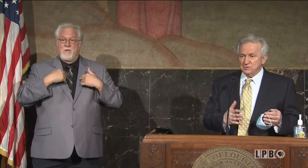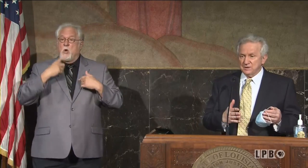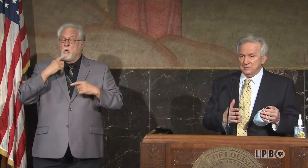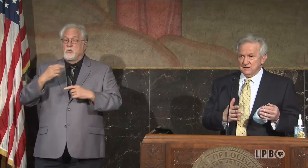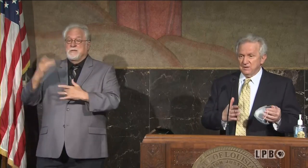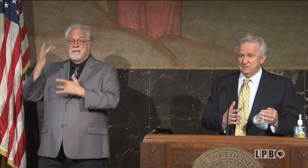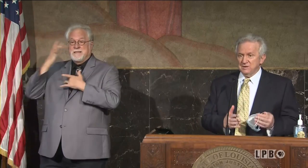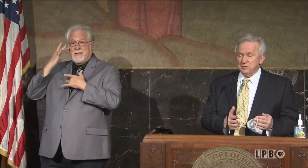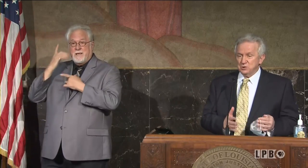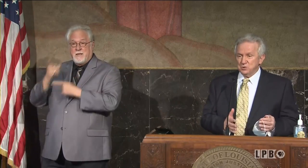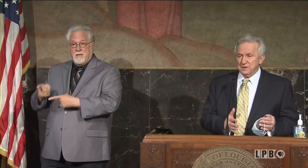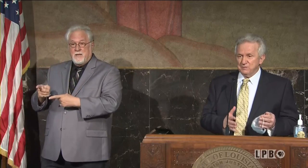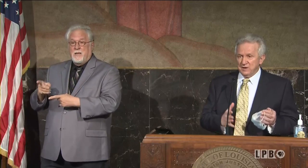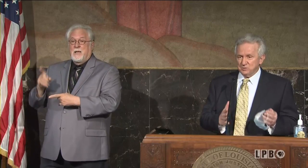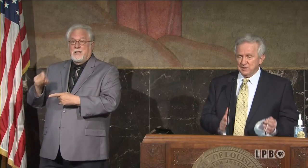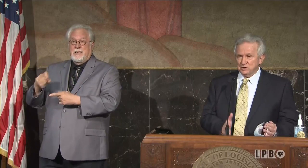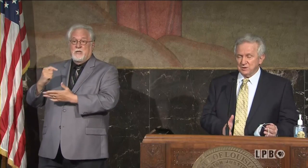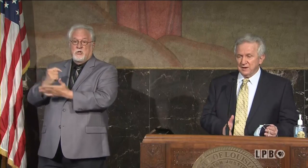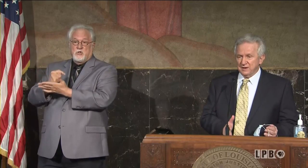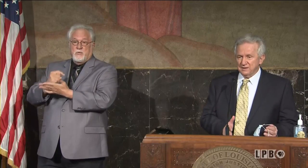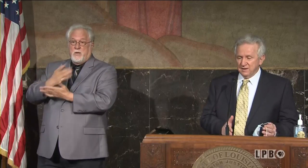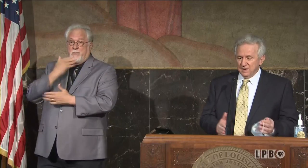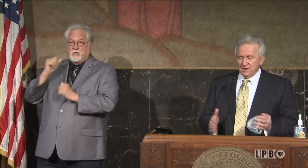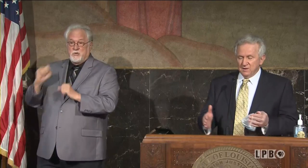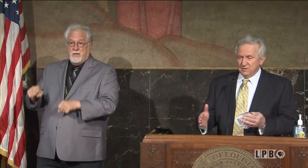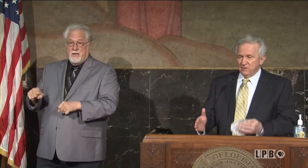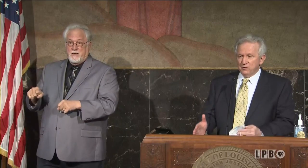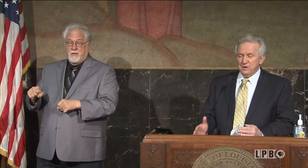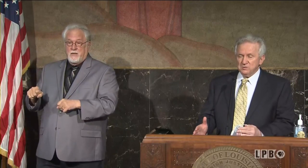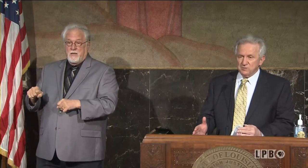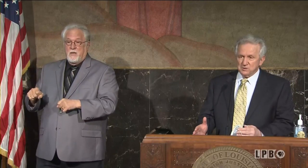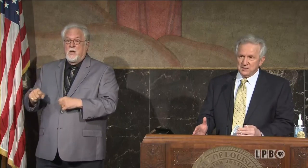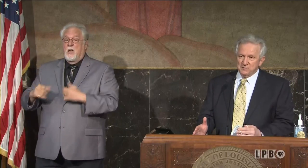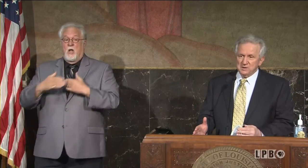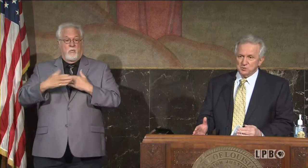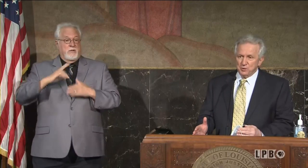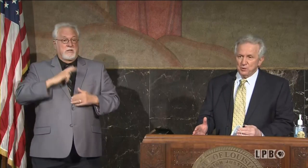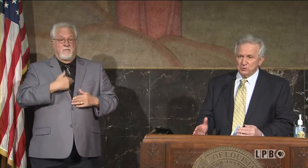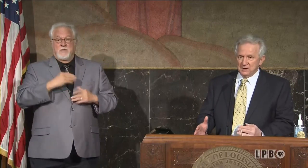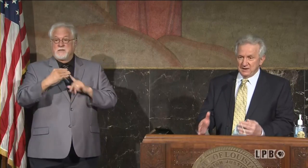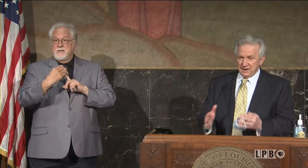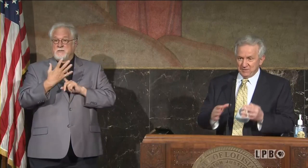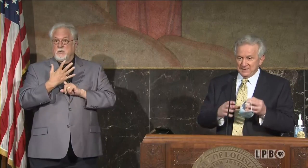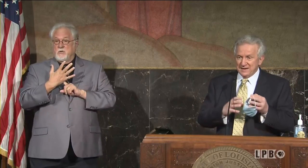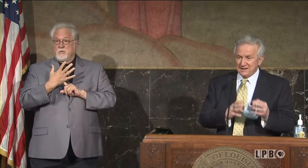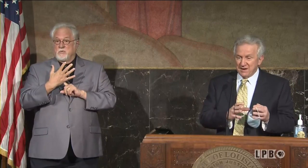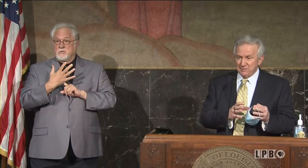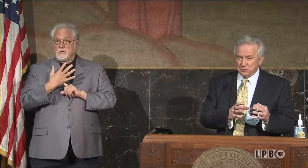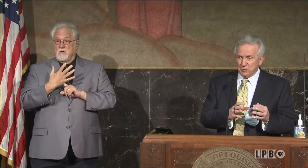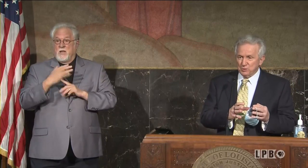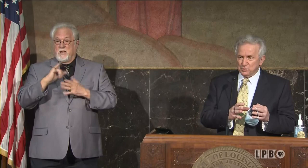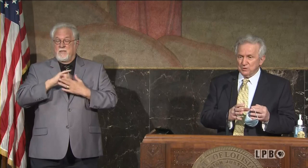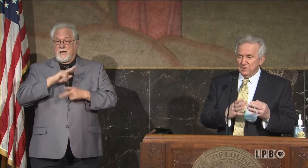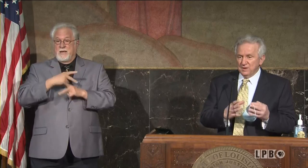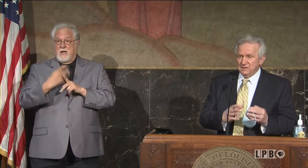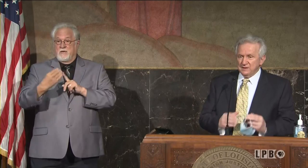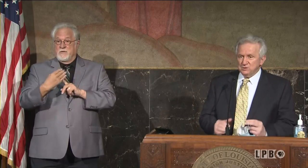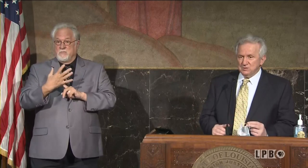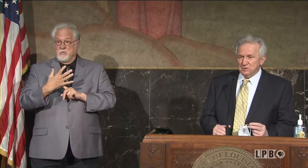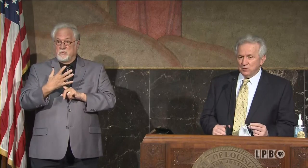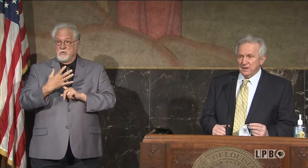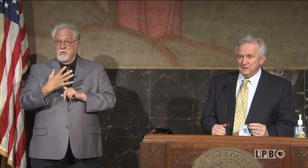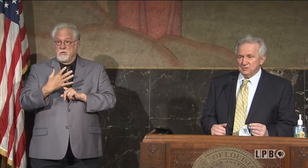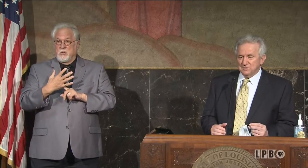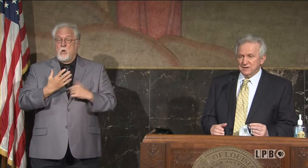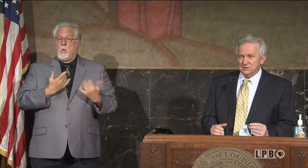the ones that need to be treated as best you can. The rest of us that have been exposed and have had that kind of exposure, they just